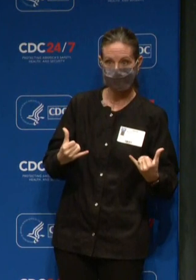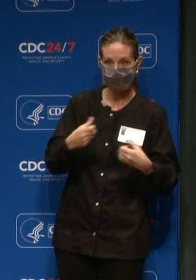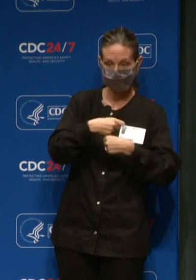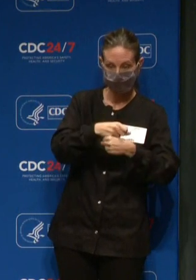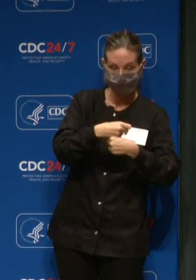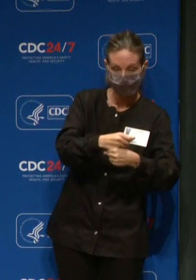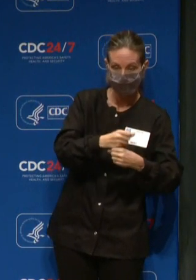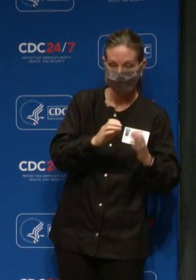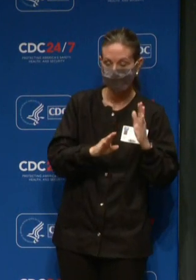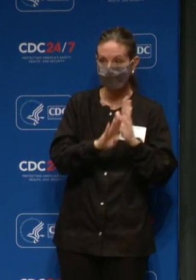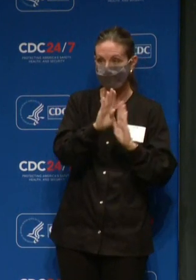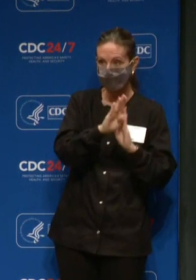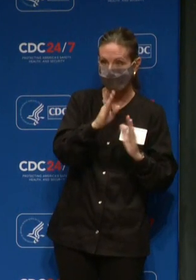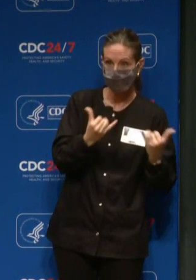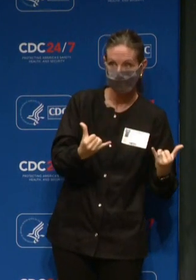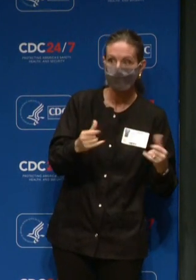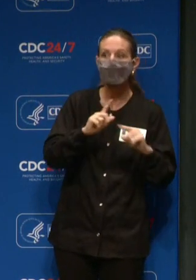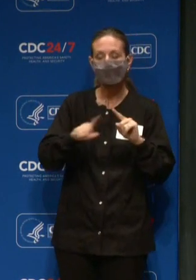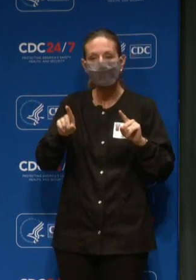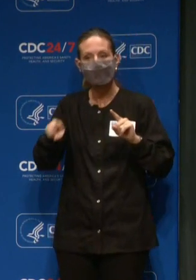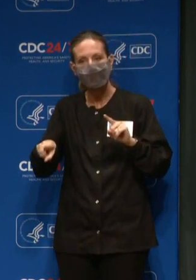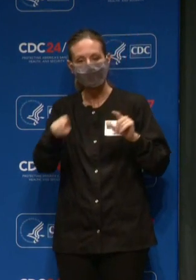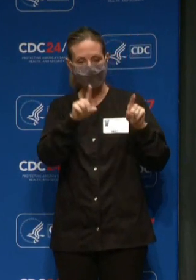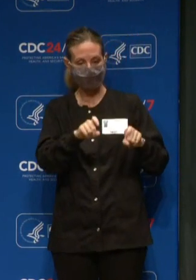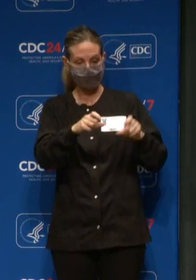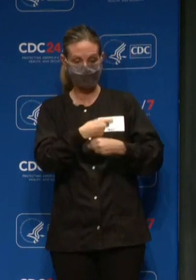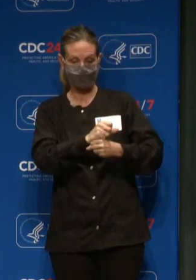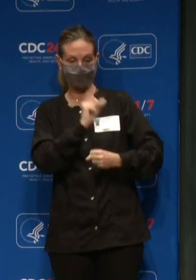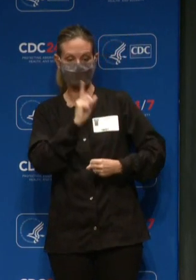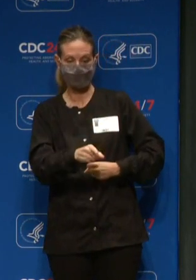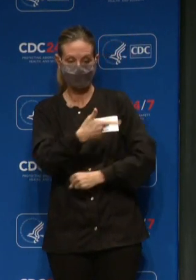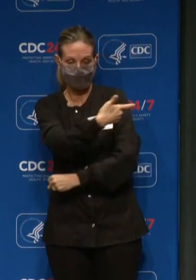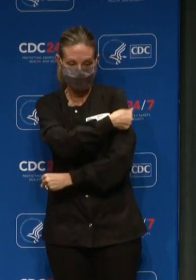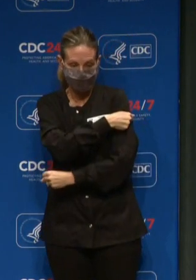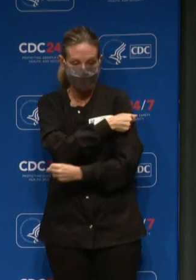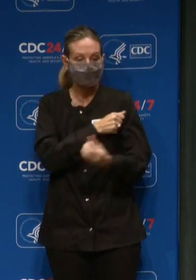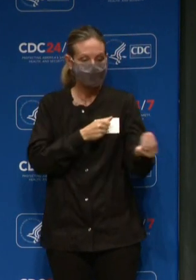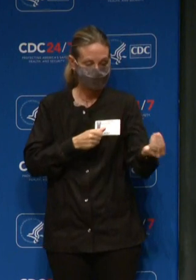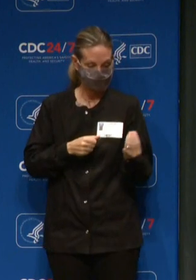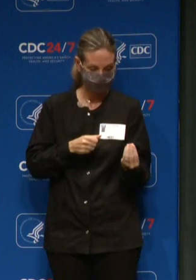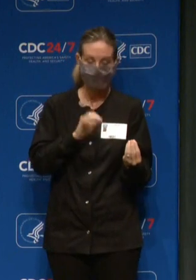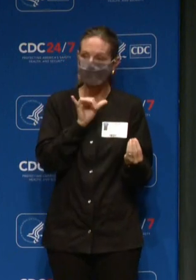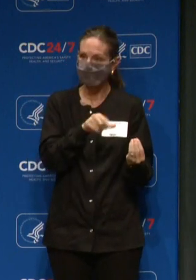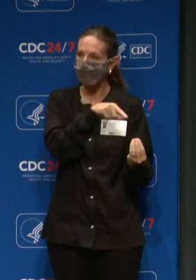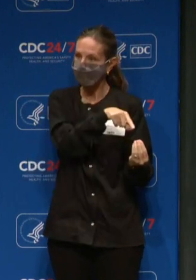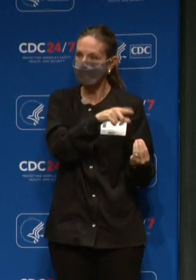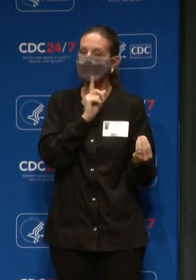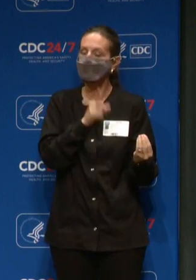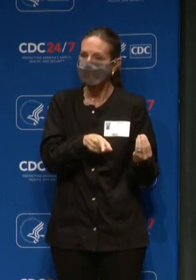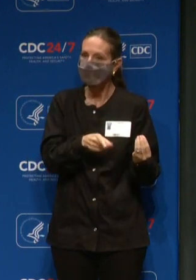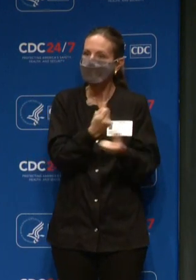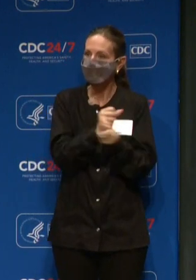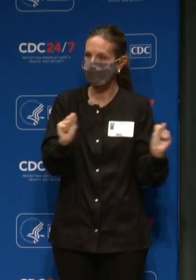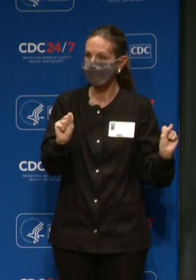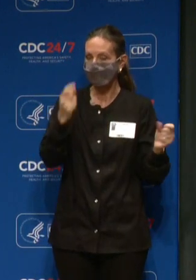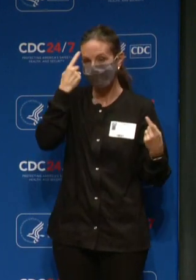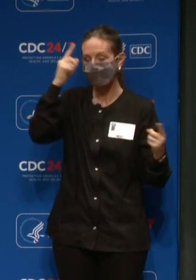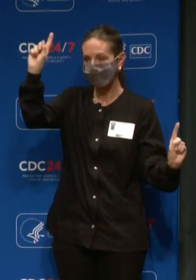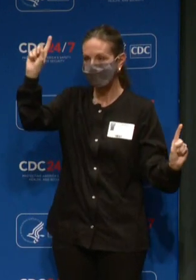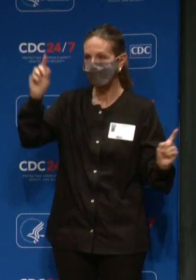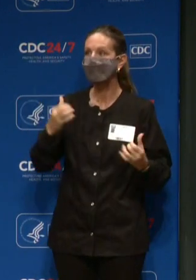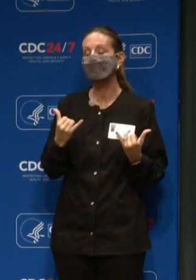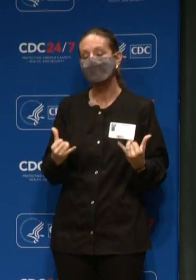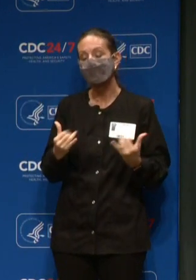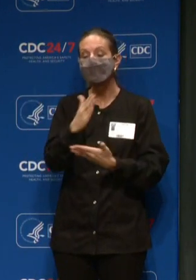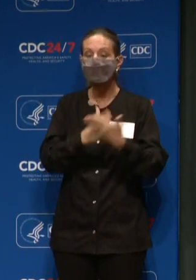those vaccines are safe and effective that we have to go through as well. And a number of the clinical trials are ongoing